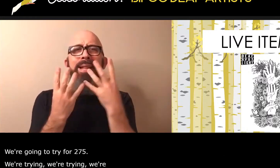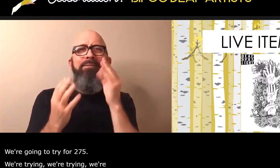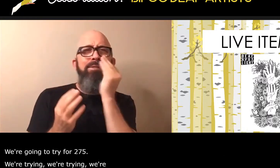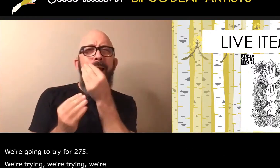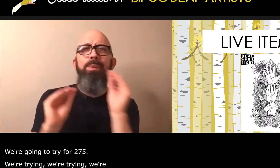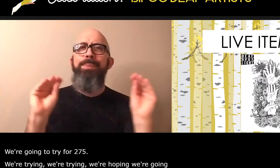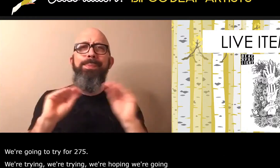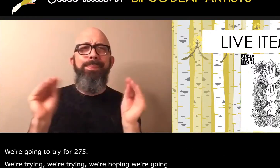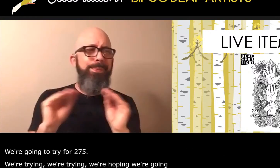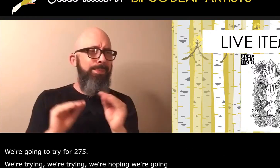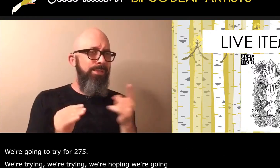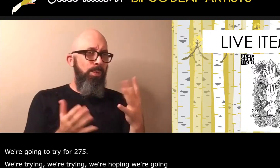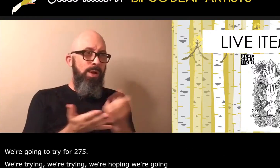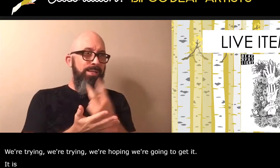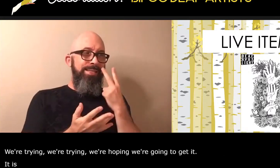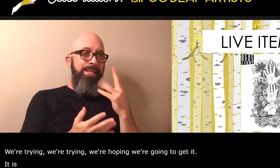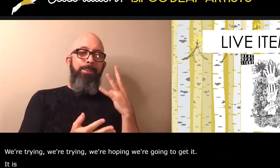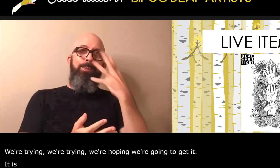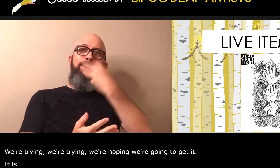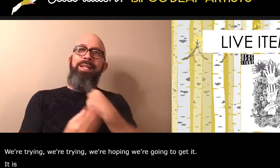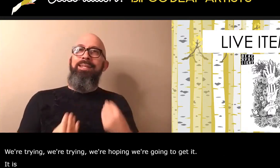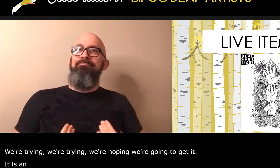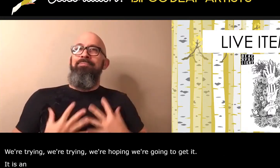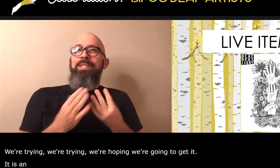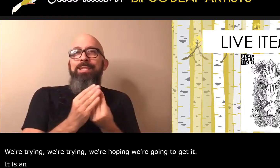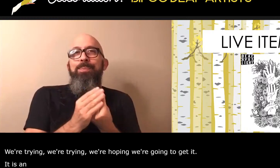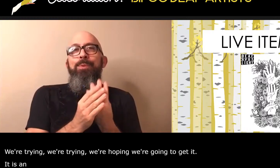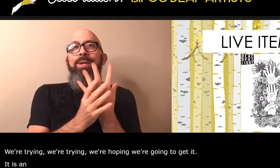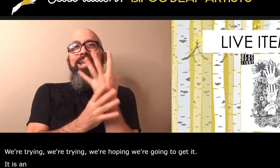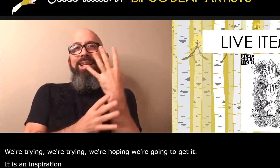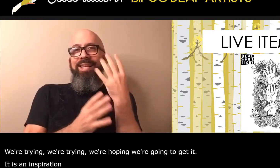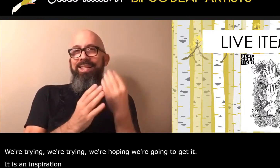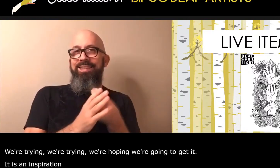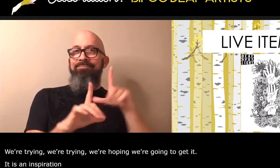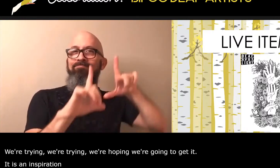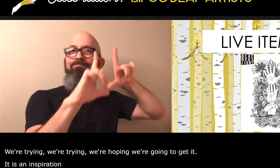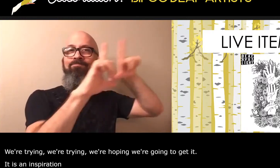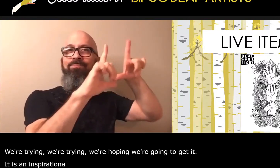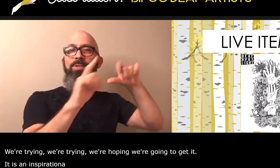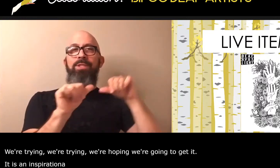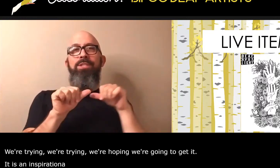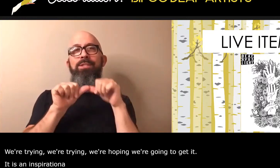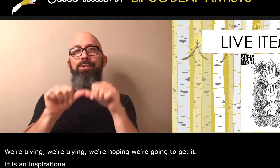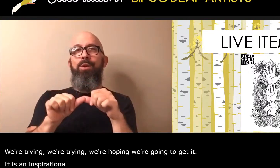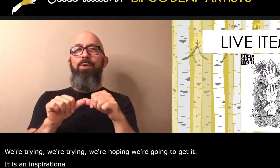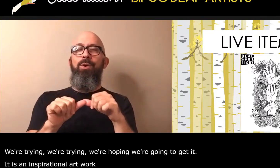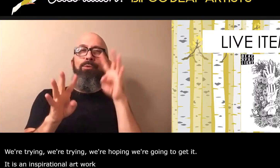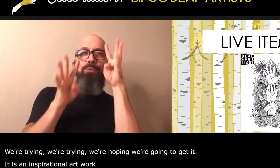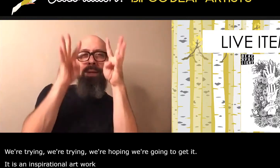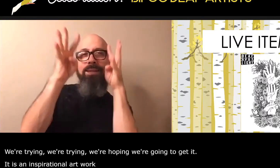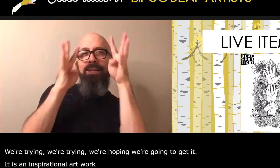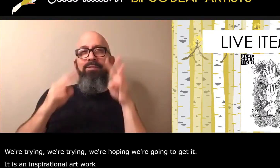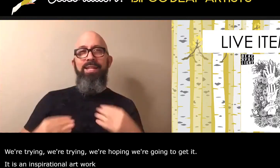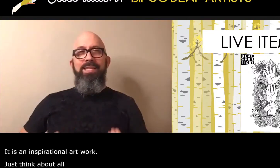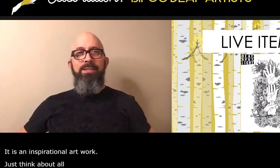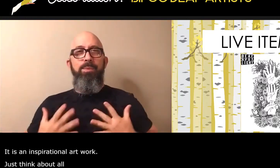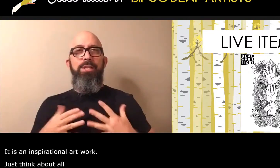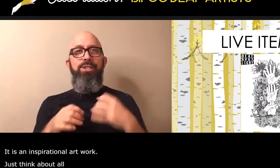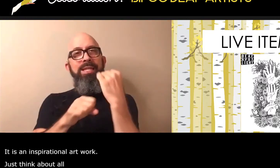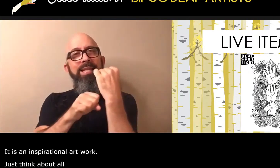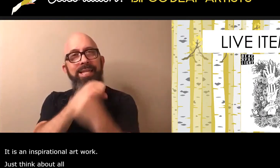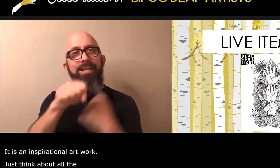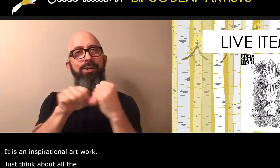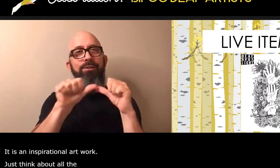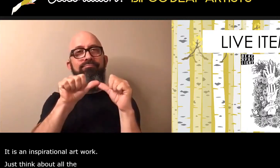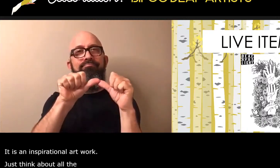inspirational artwork. Just think of all the summer flowers. Just think about the spring. Think about it growing.